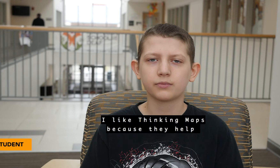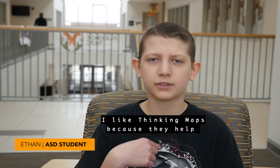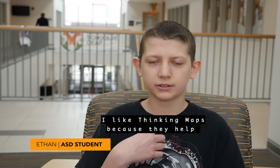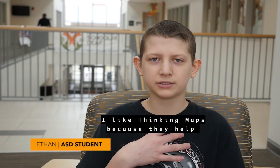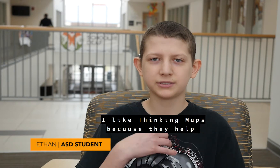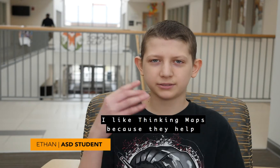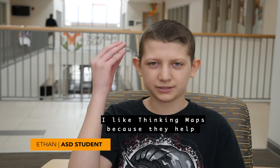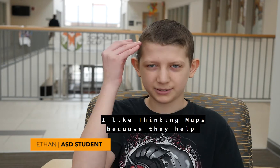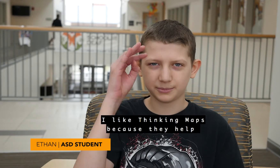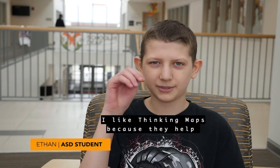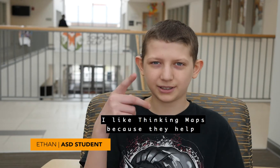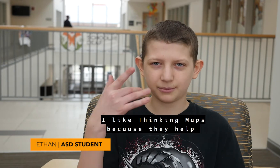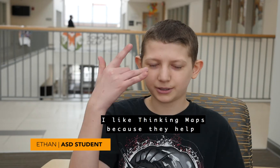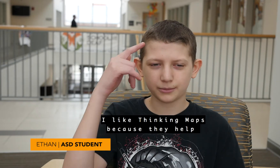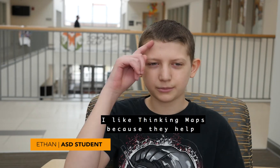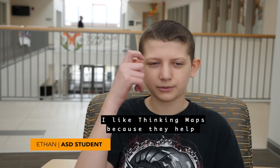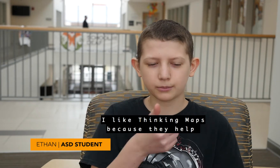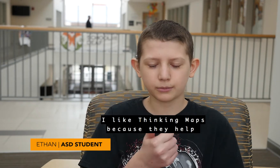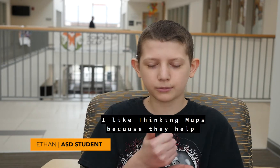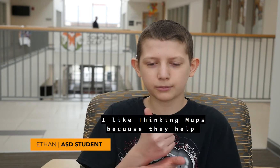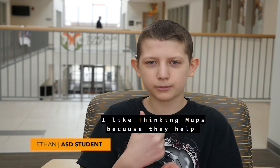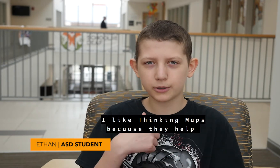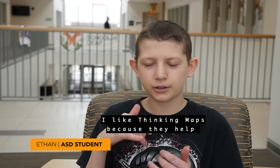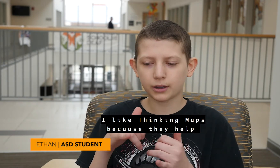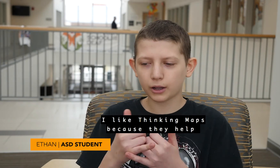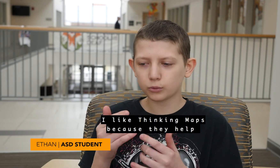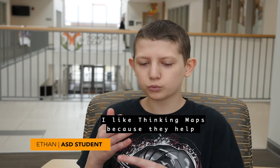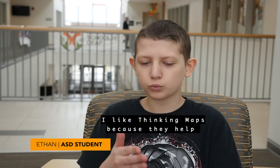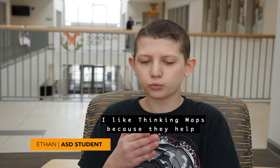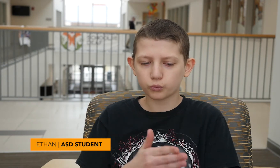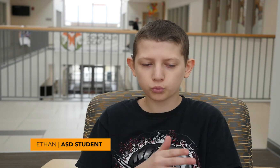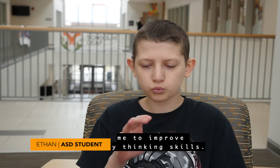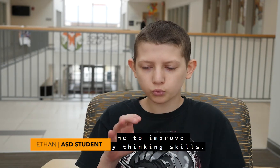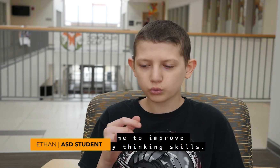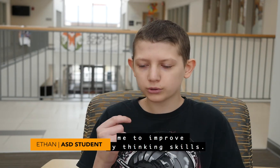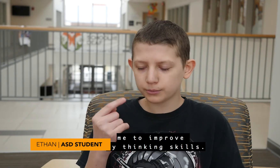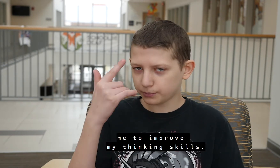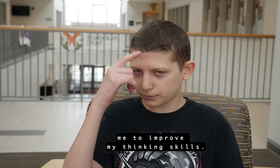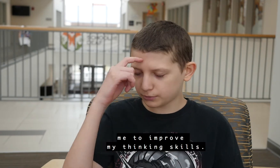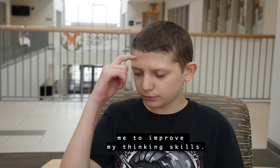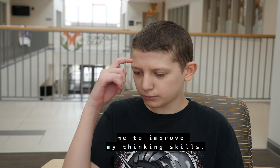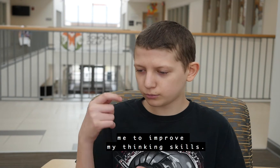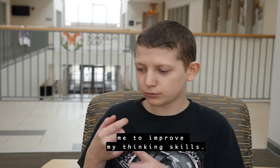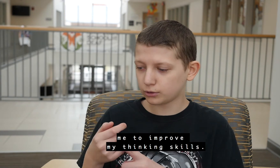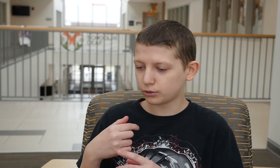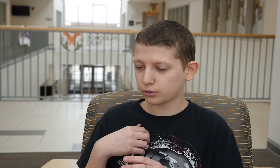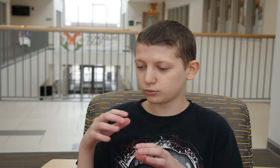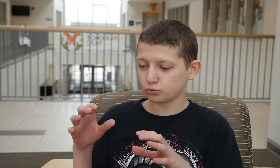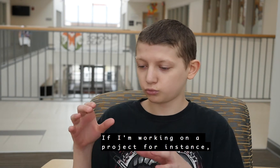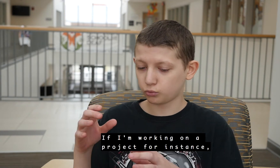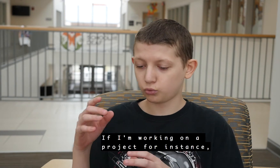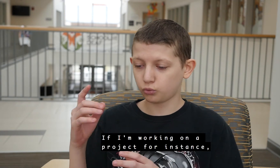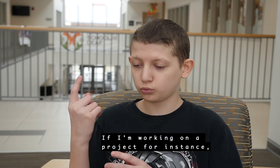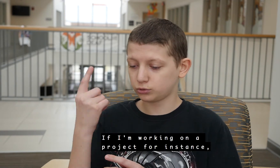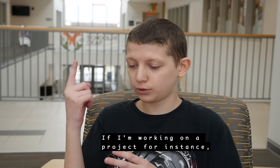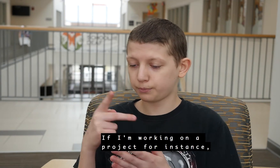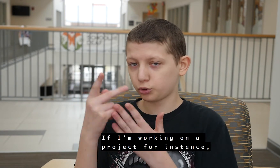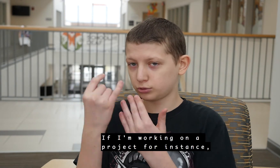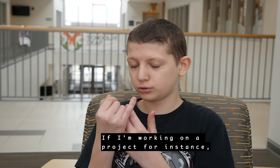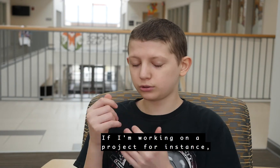Oh, do like thinking maps, and the reason why is because it really helps me improve my thinking skills. So if I'm working on a project, for